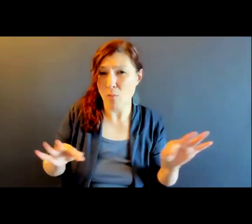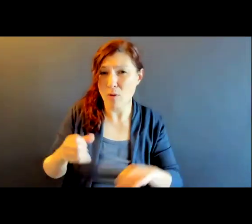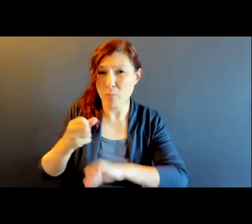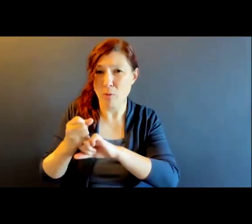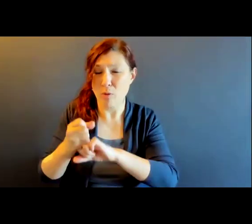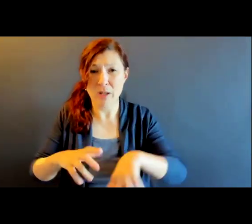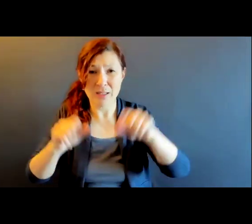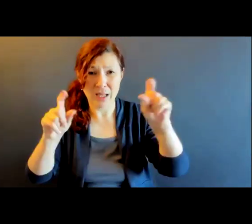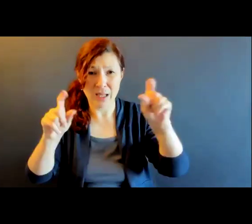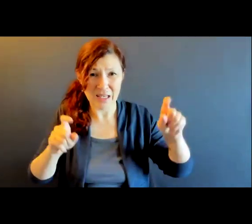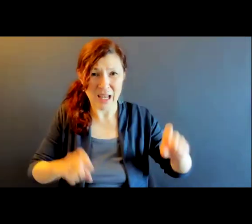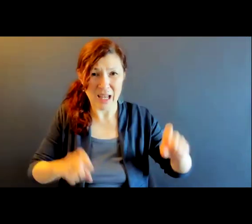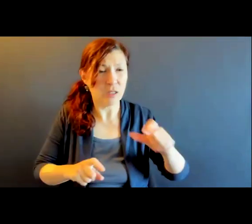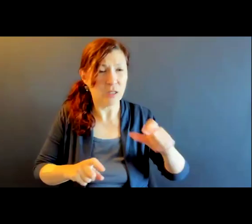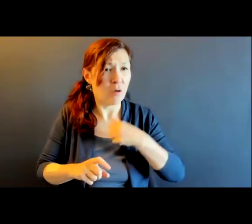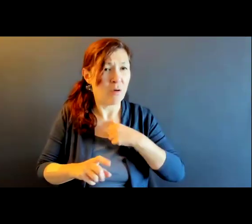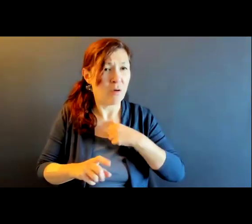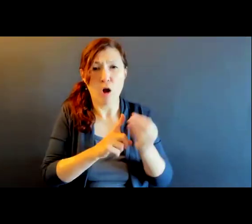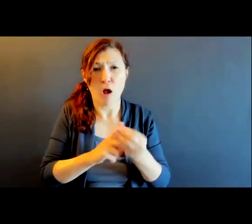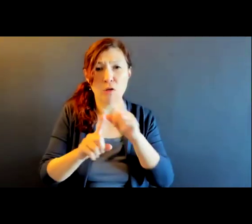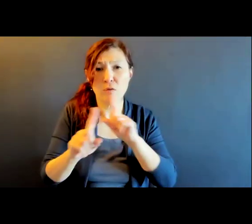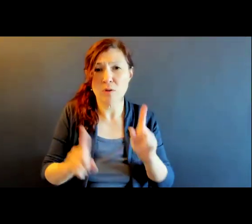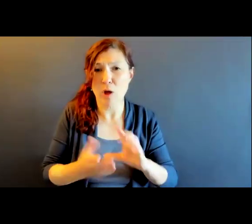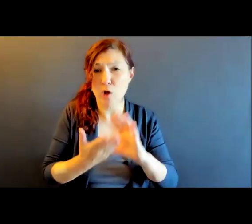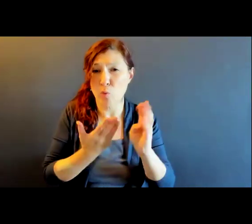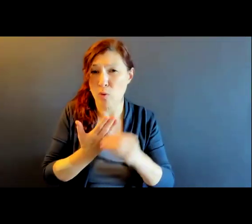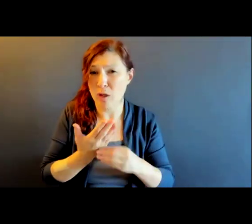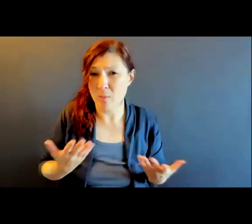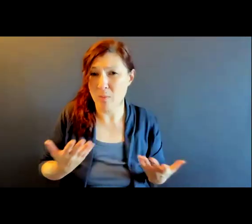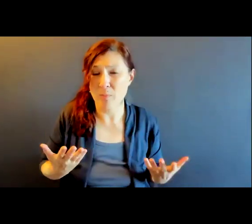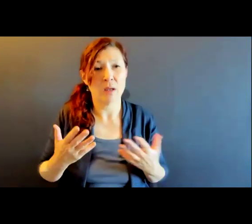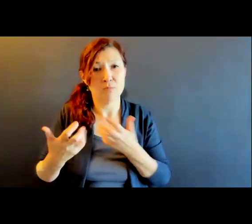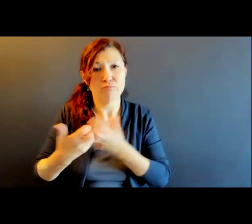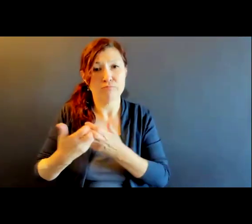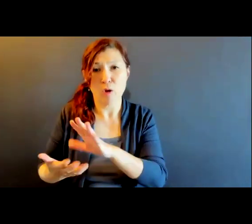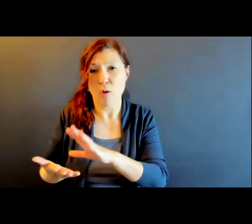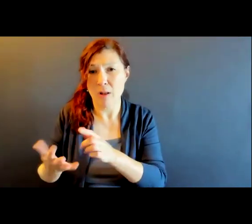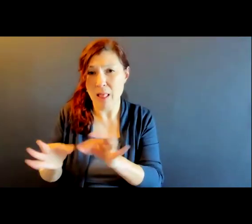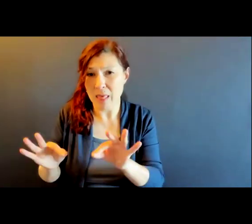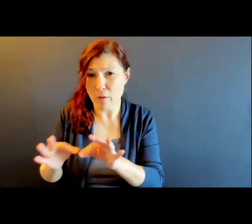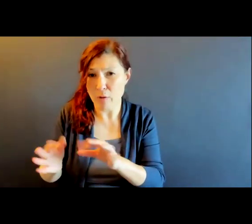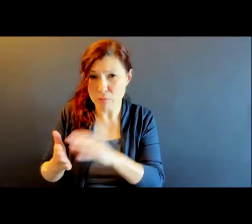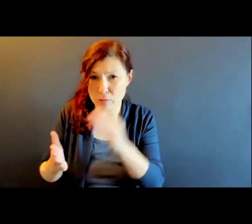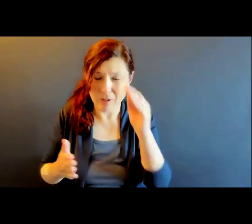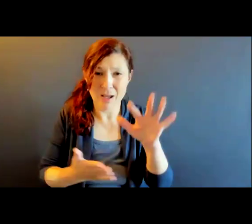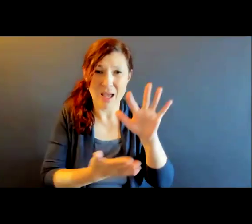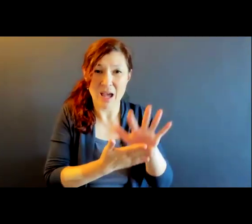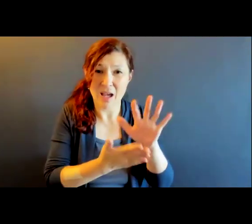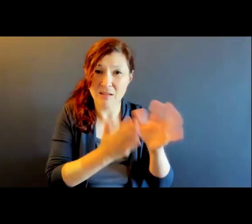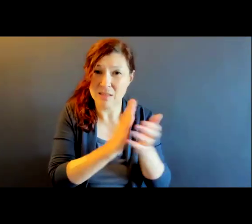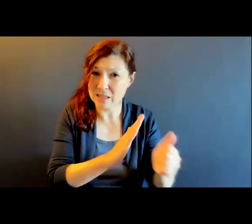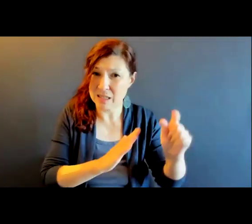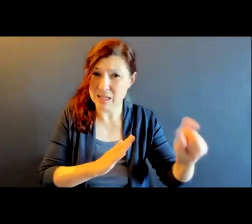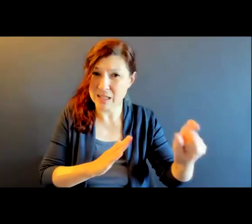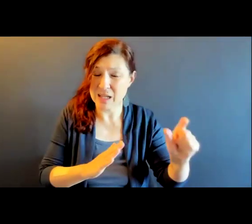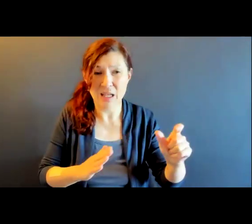limited availability to culturally responsive programs that meet both language learning and academic skill development needs. Many adult